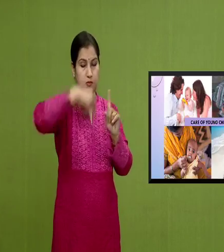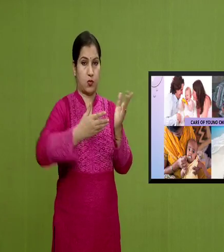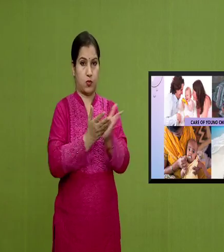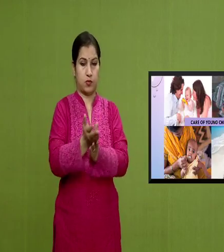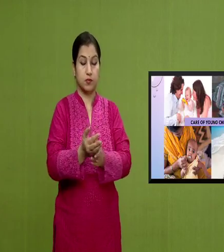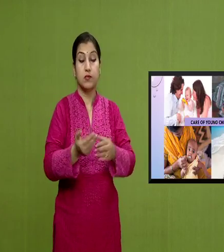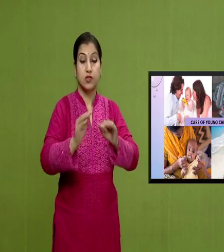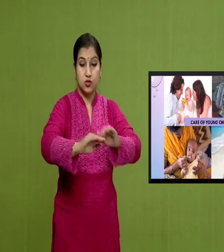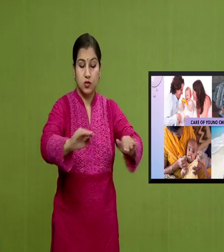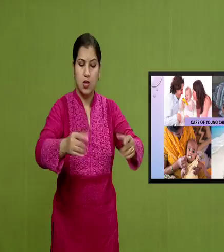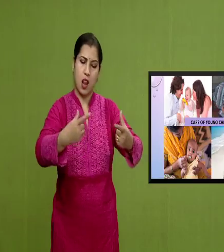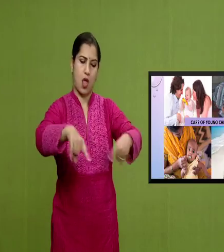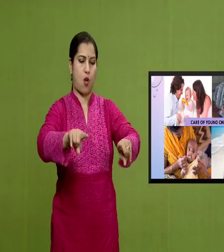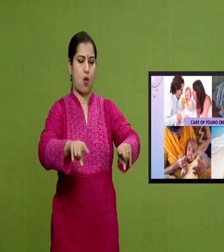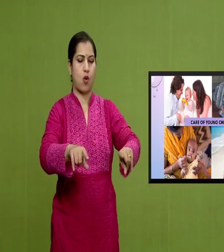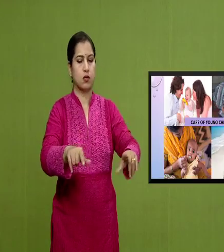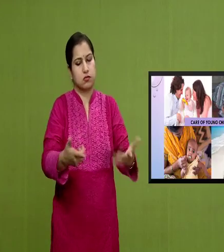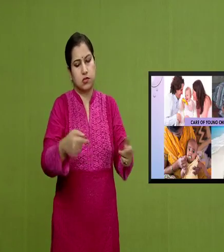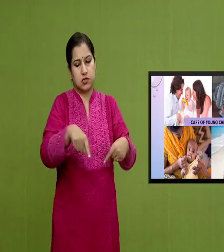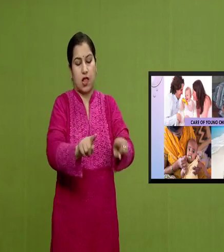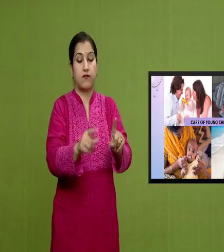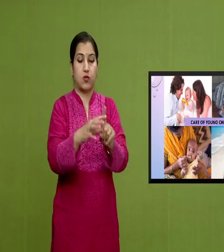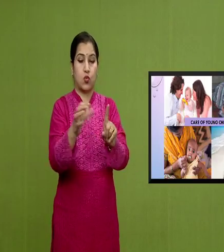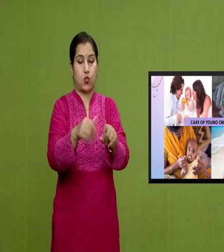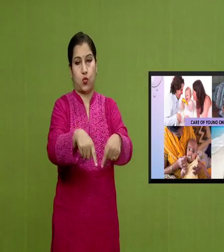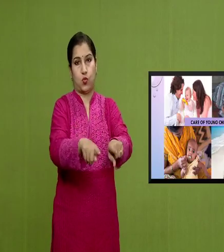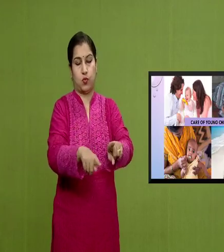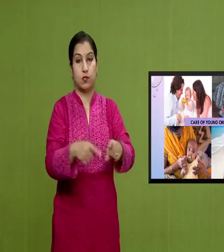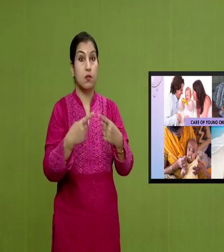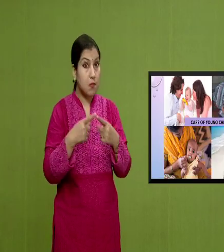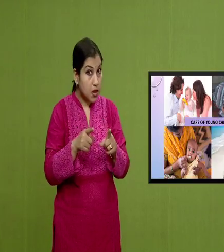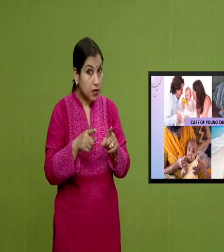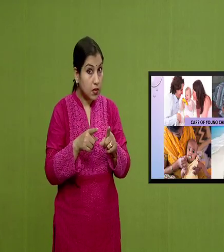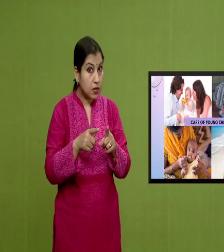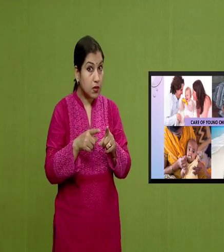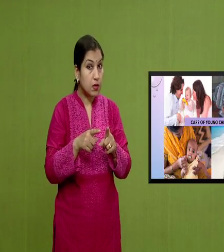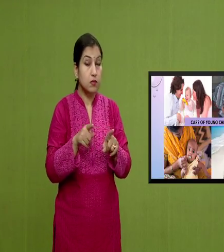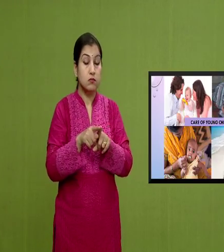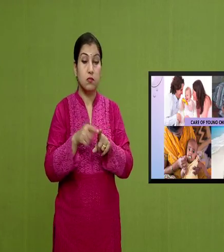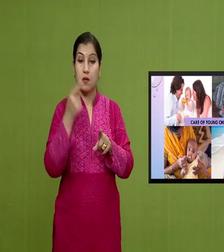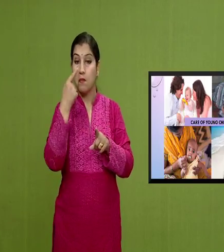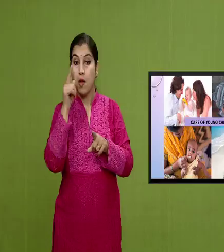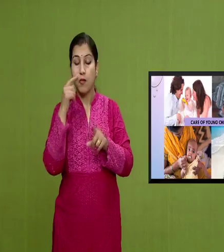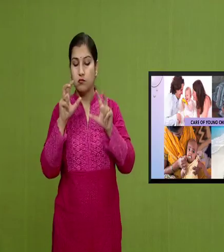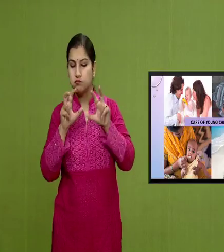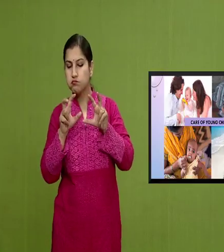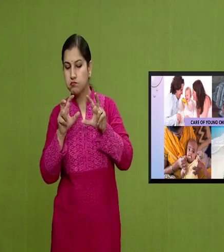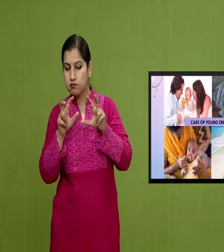Children are allowed to be independent but are under the control of their parents.